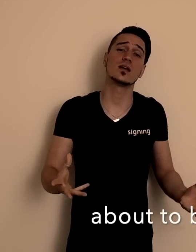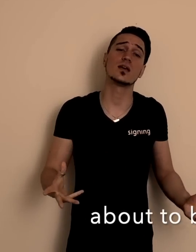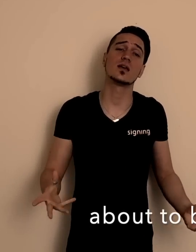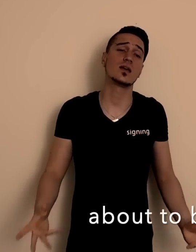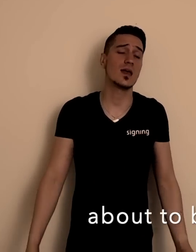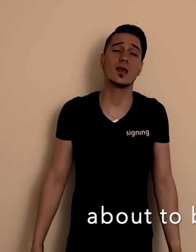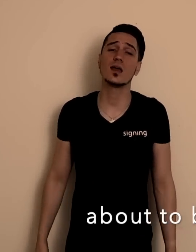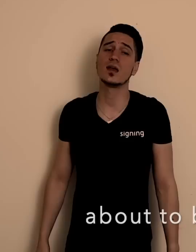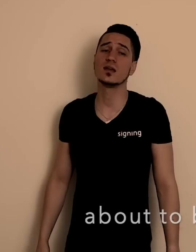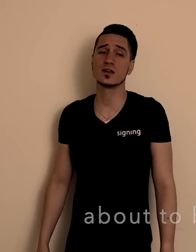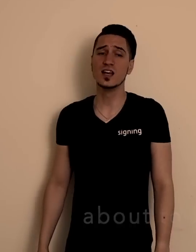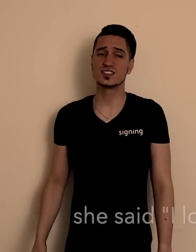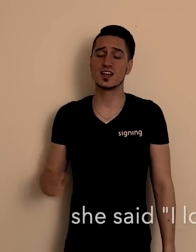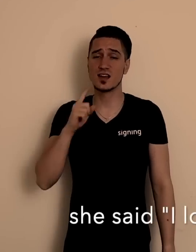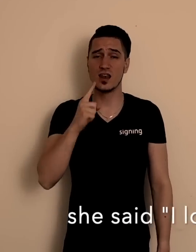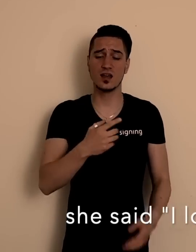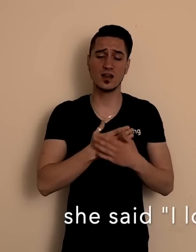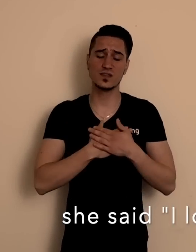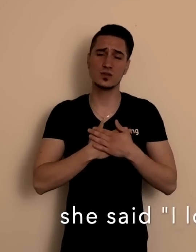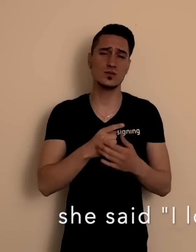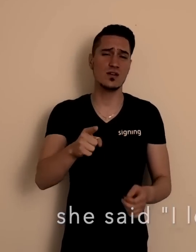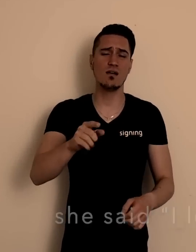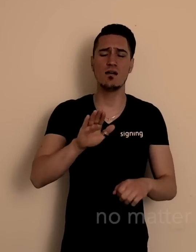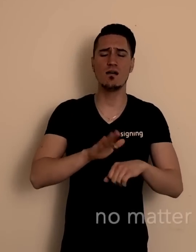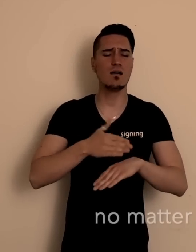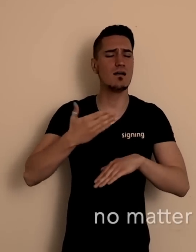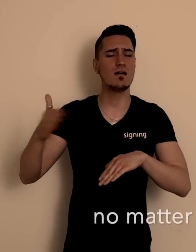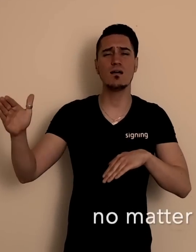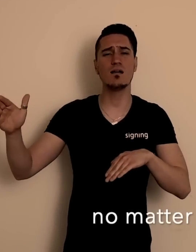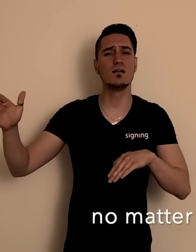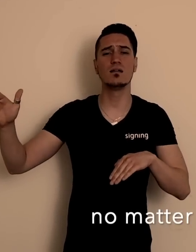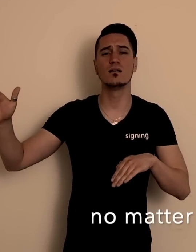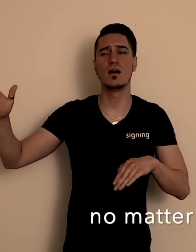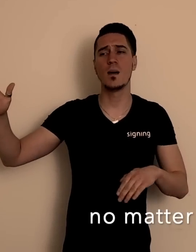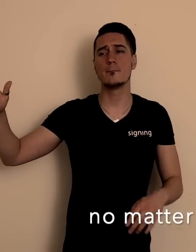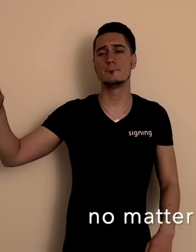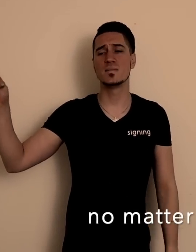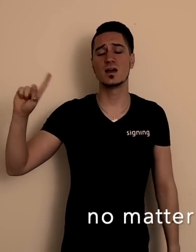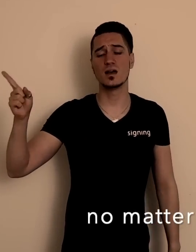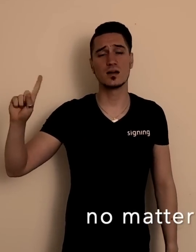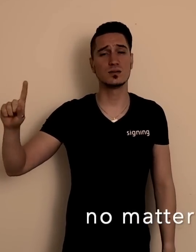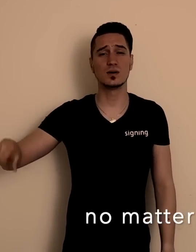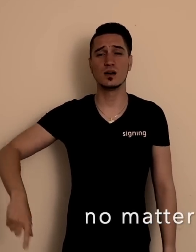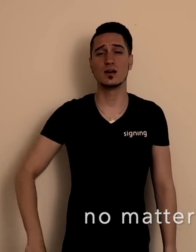She said I love you no matter what